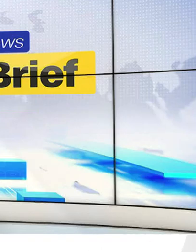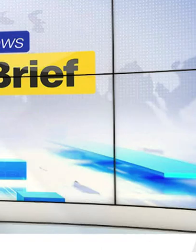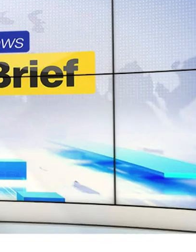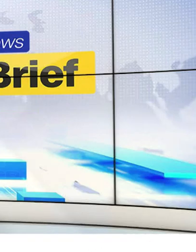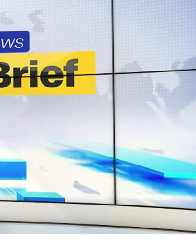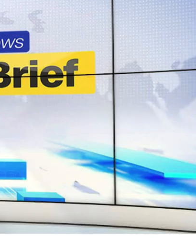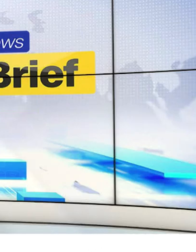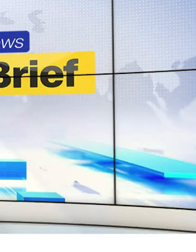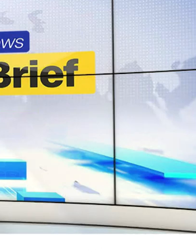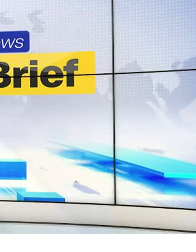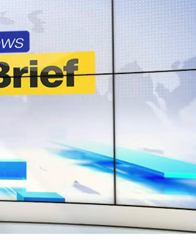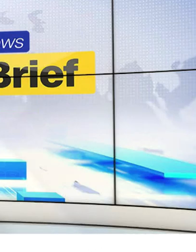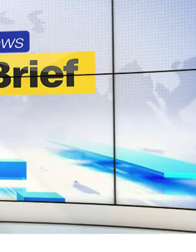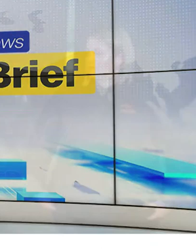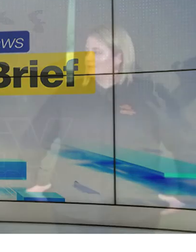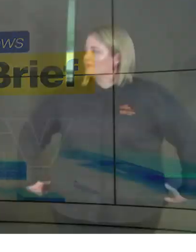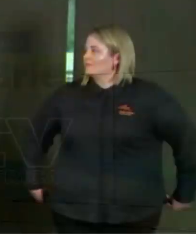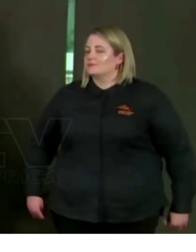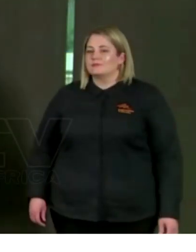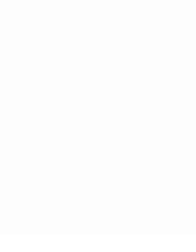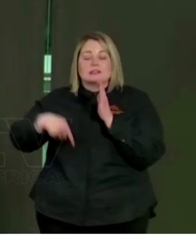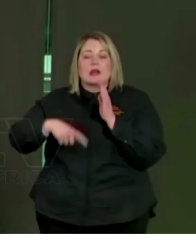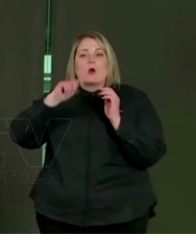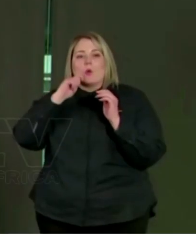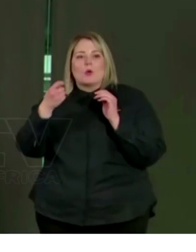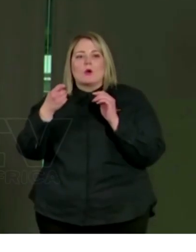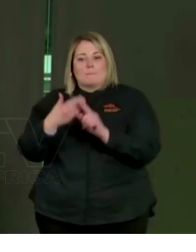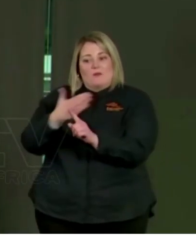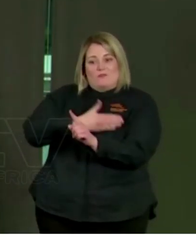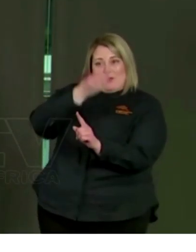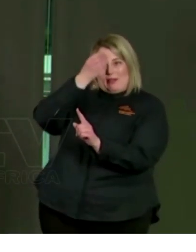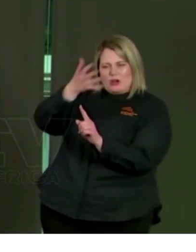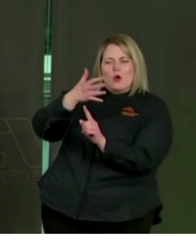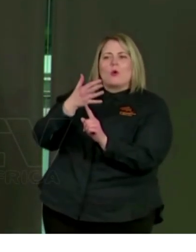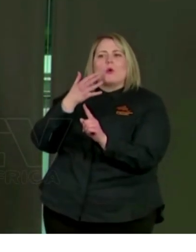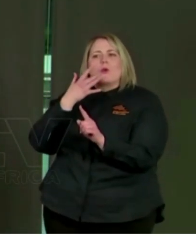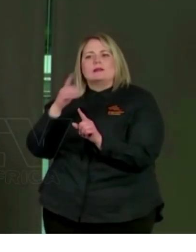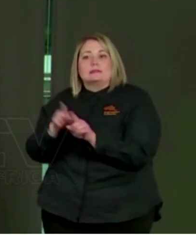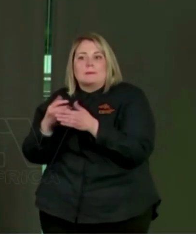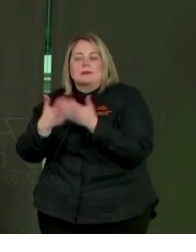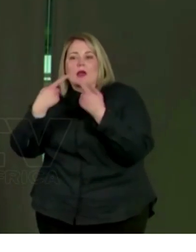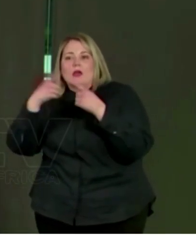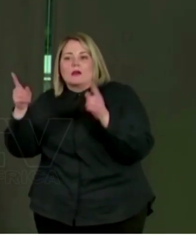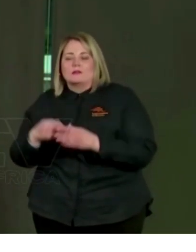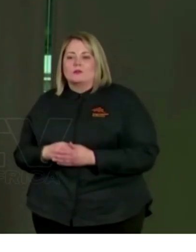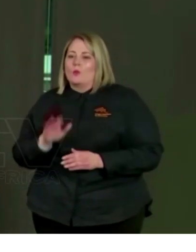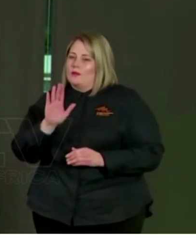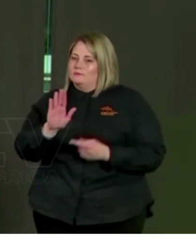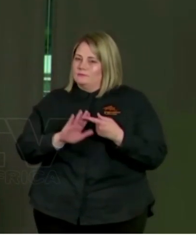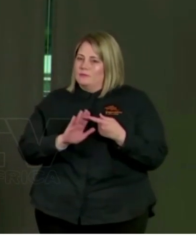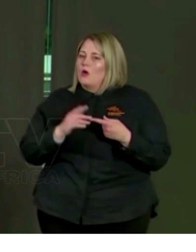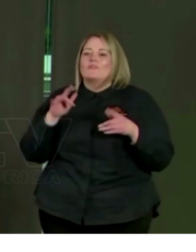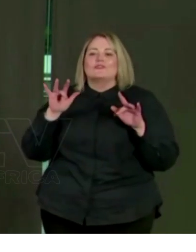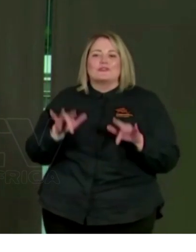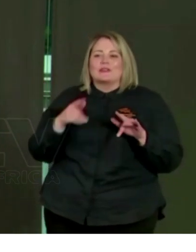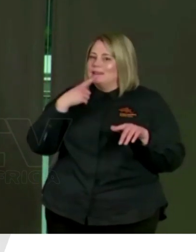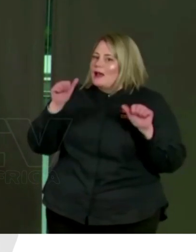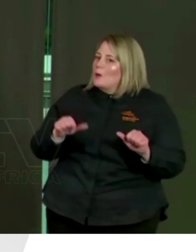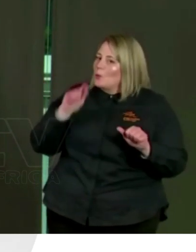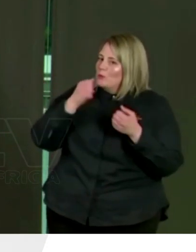fresh COVID-19 outbreak would end as planned in 2 days as the state grapples with a growing